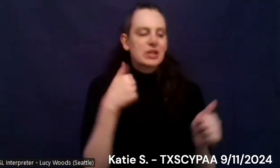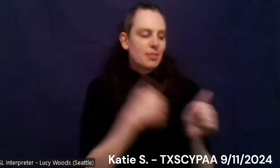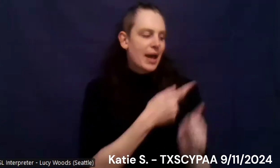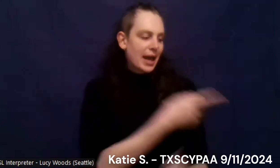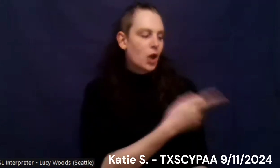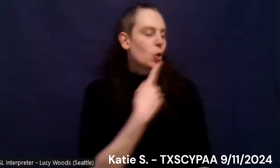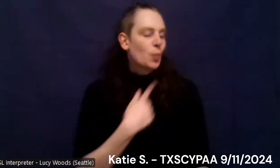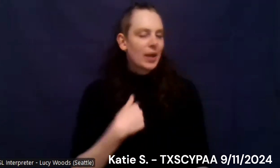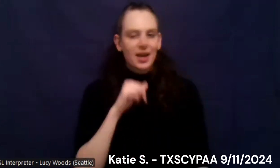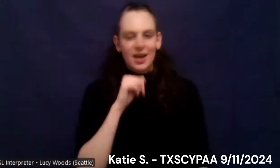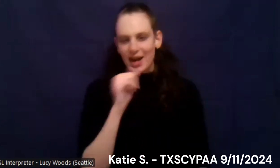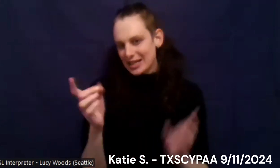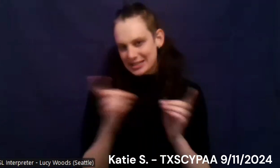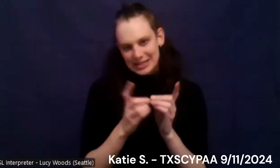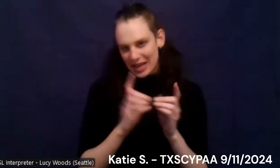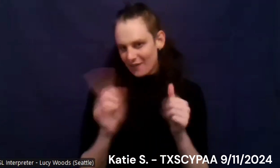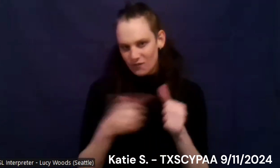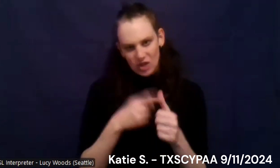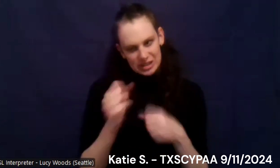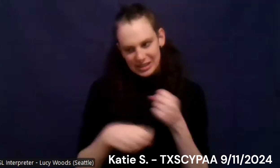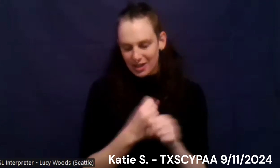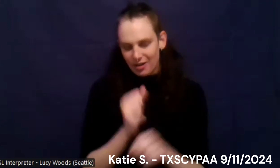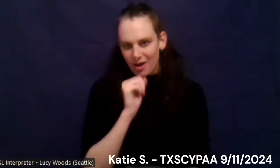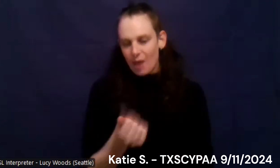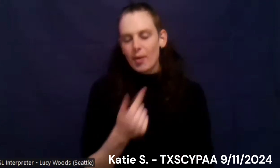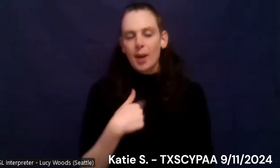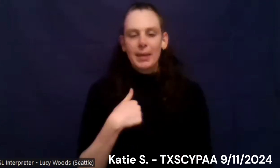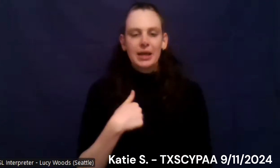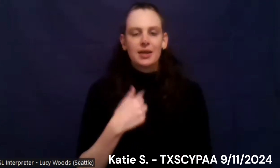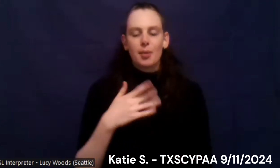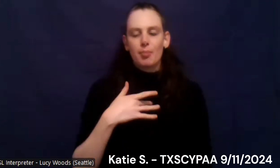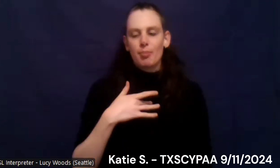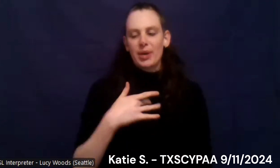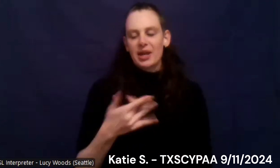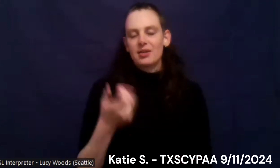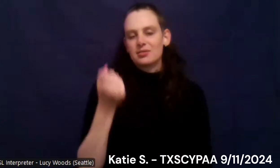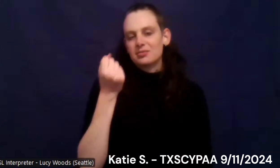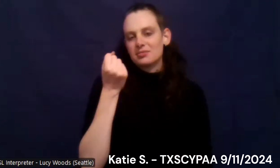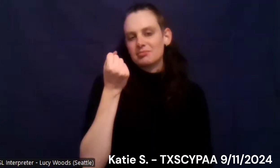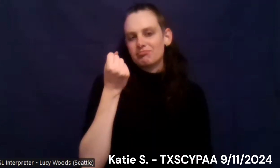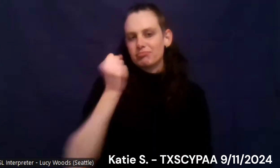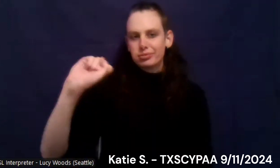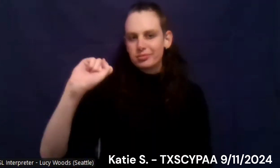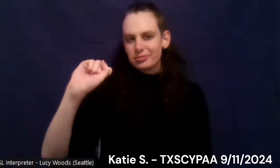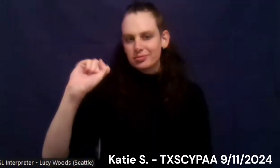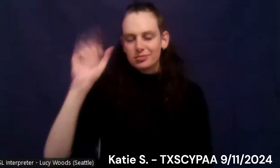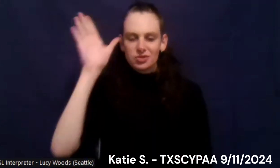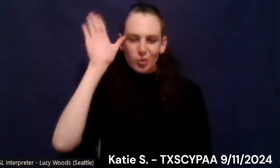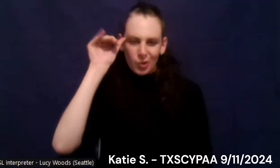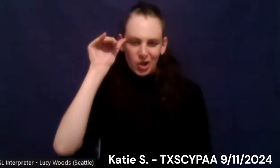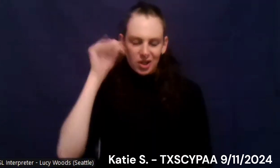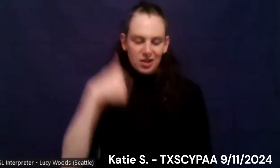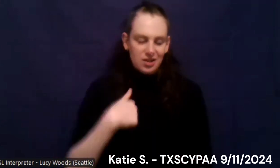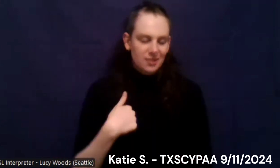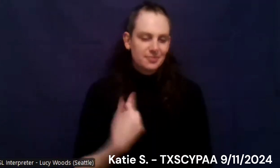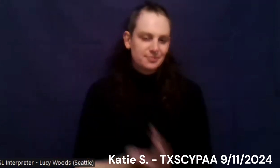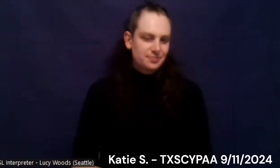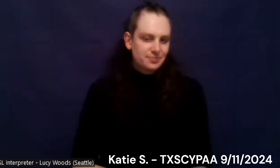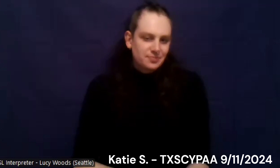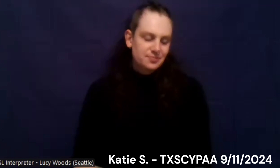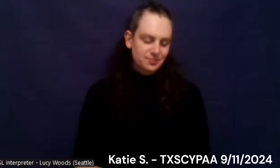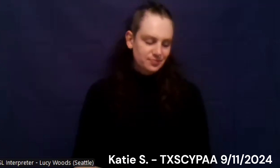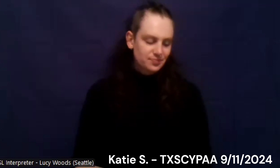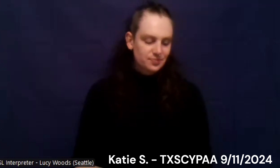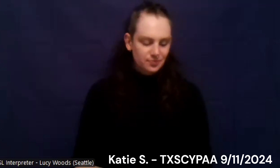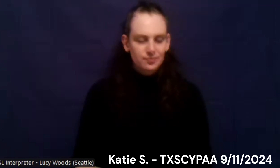just like I'm rebellious, I'm hard-headed. And that was an important thing. So